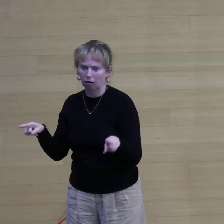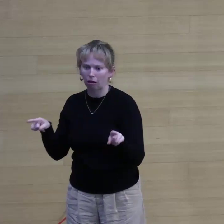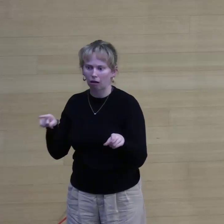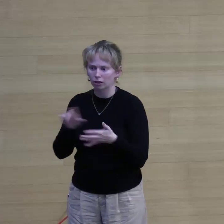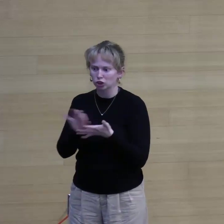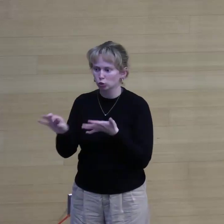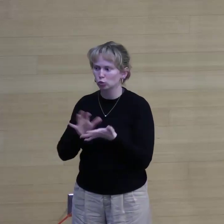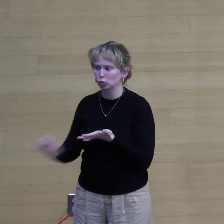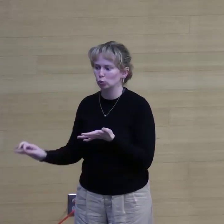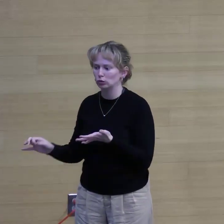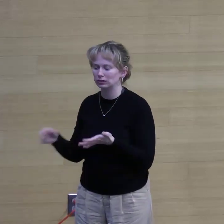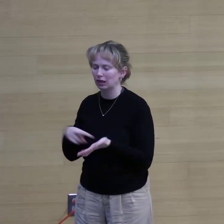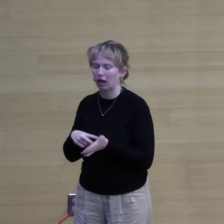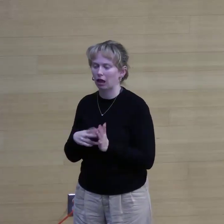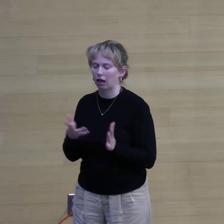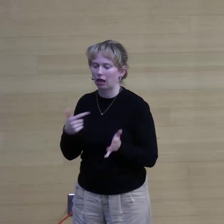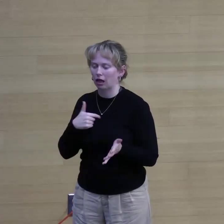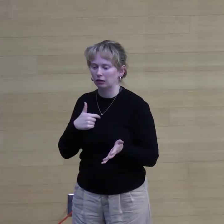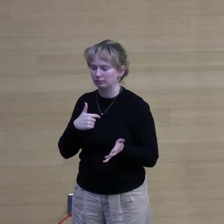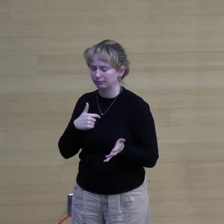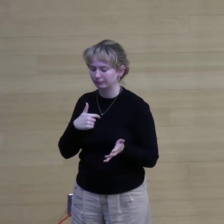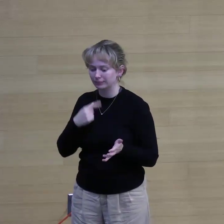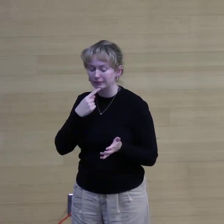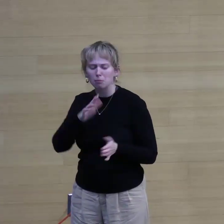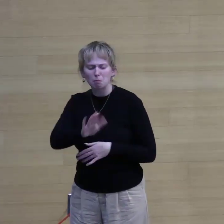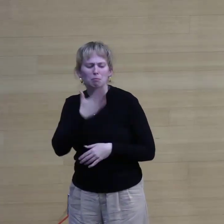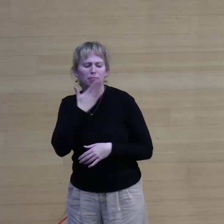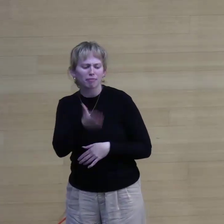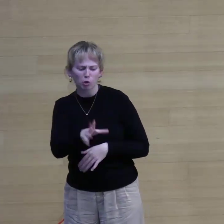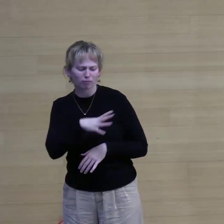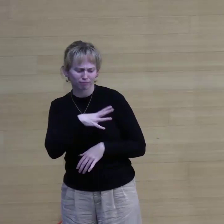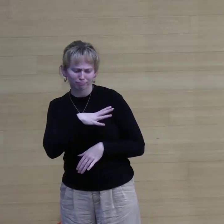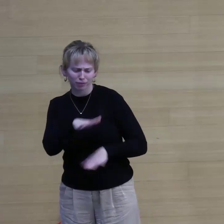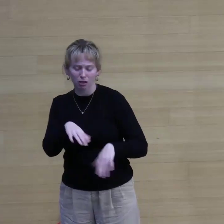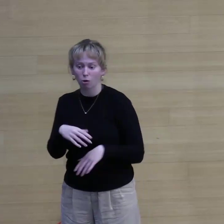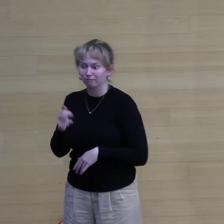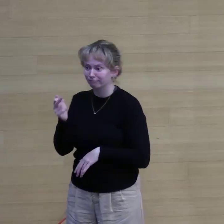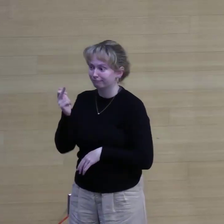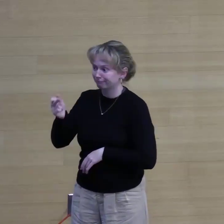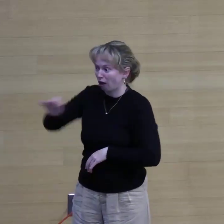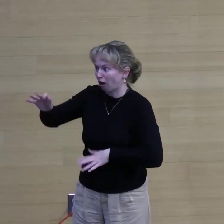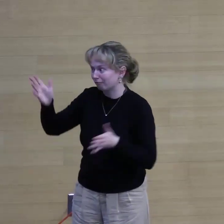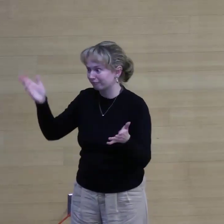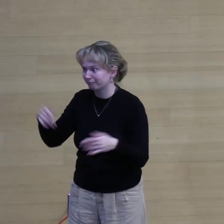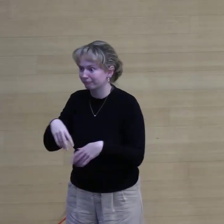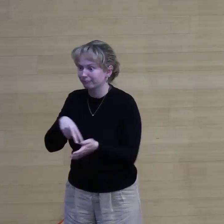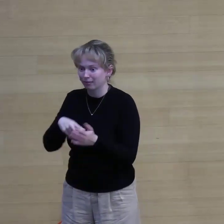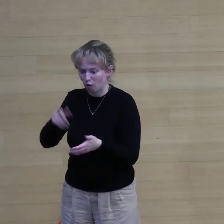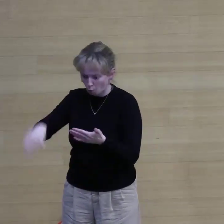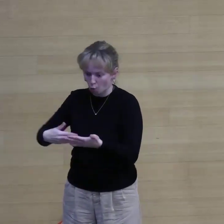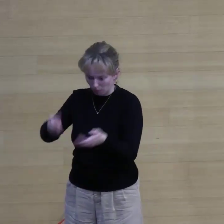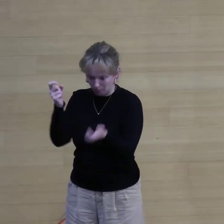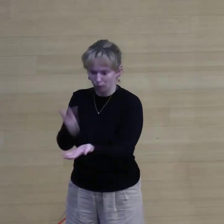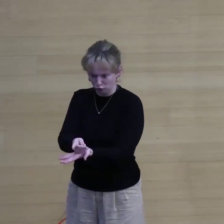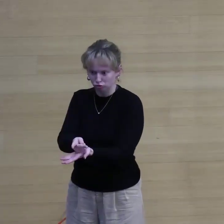so whether it's saying, thank you, I've got this, or whether it's saying F off, I give the whole permission for